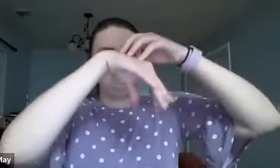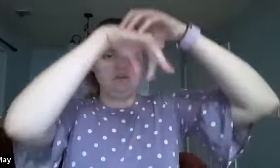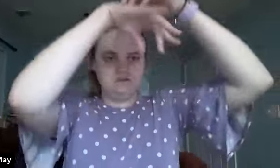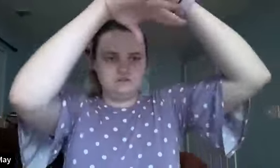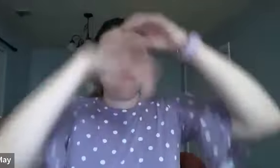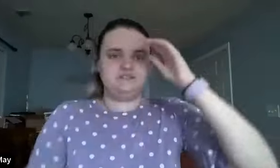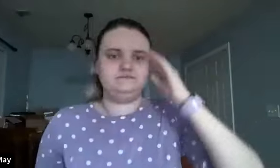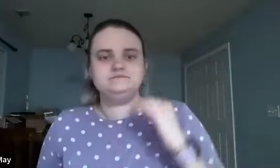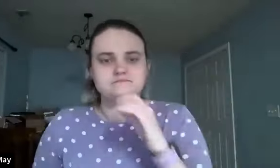Octopus.